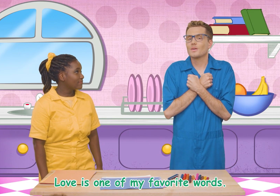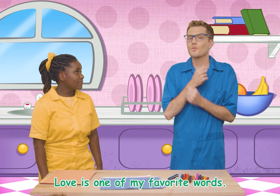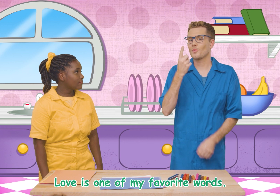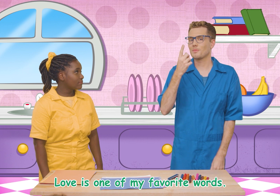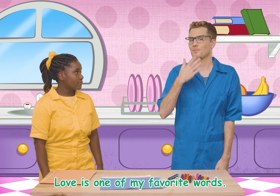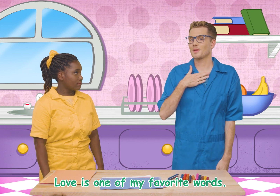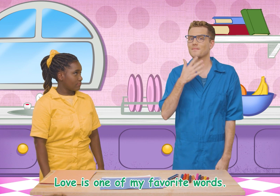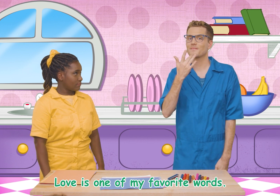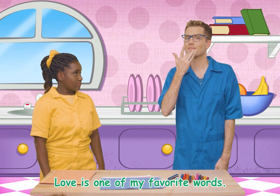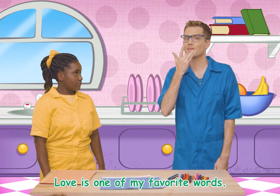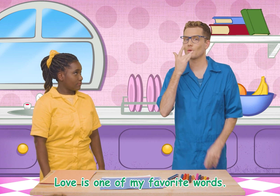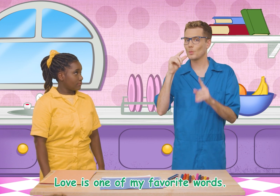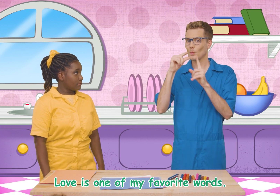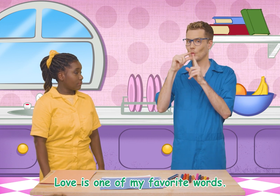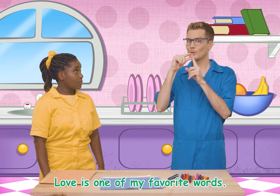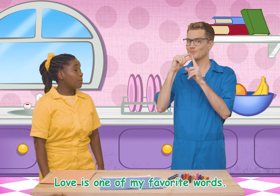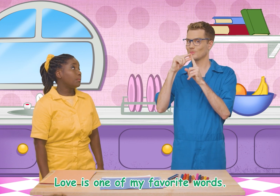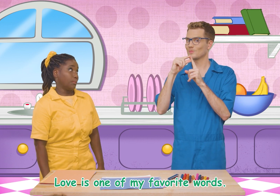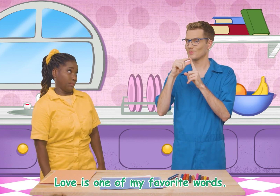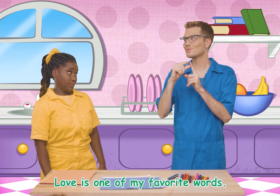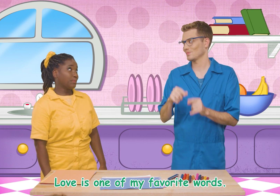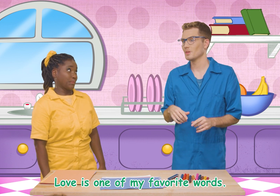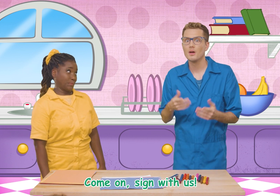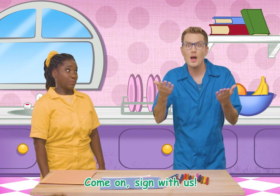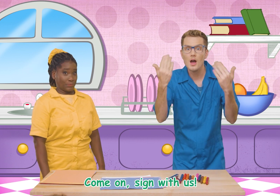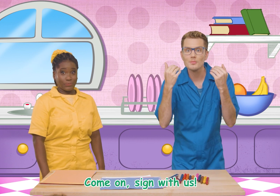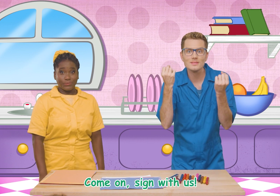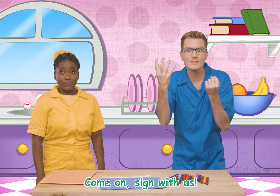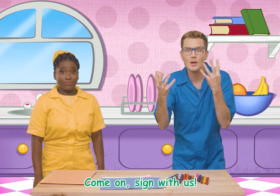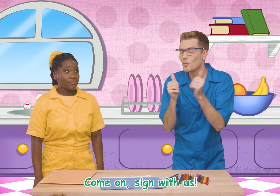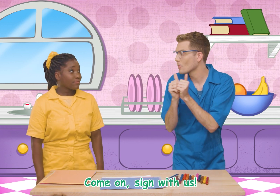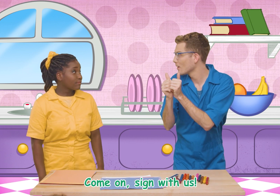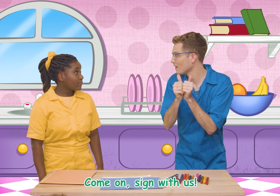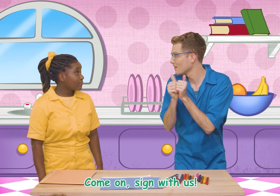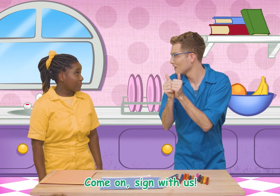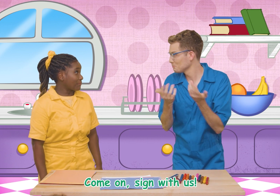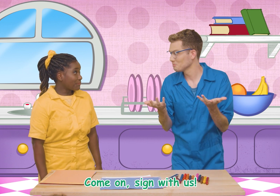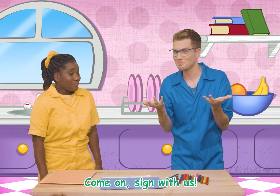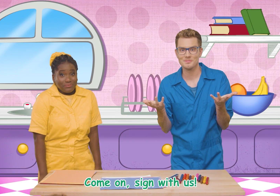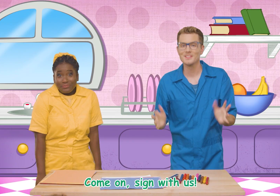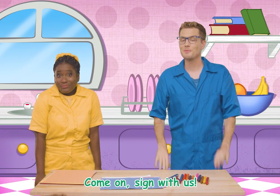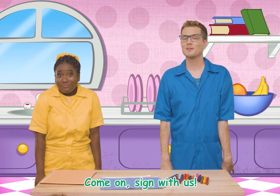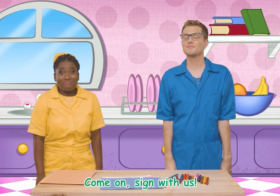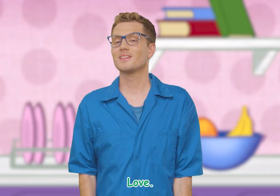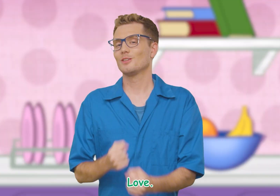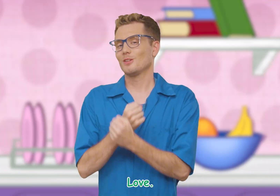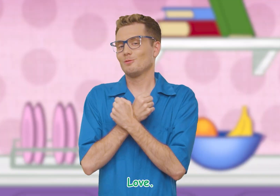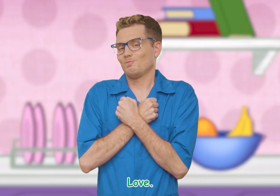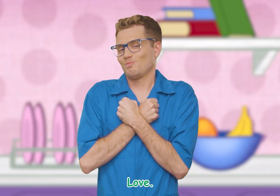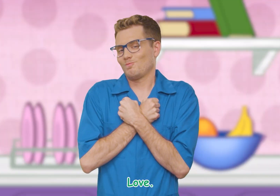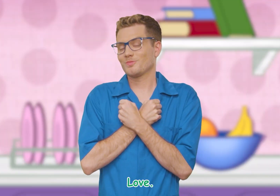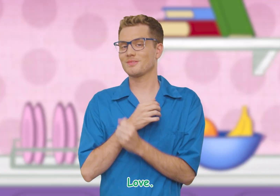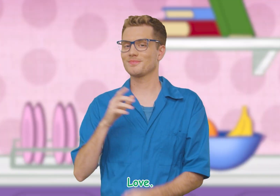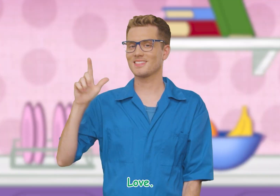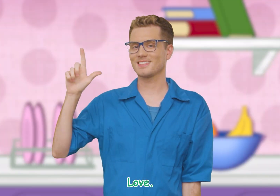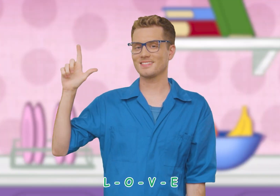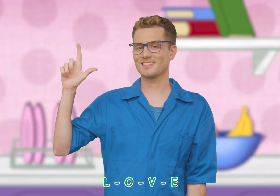Is one of my favorite words. Come on, sign with us. Love.